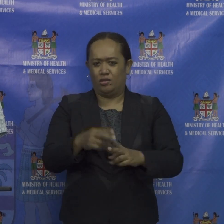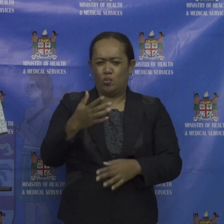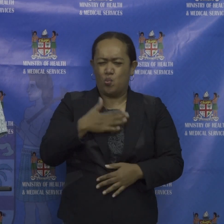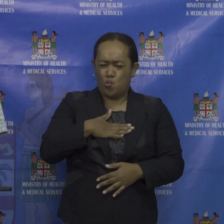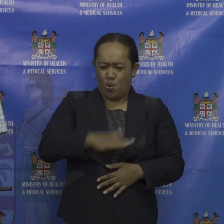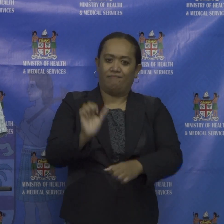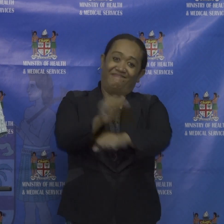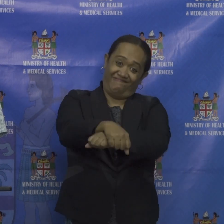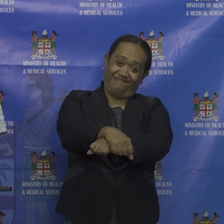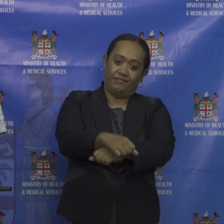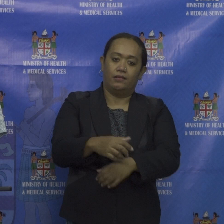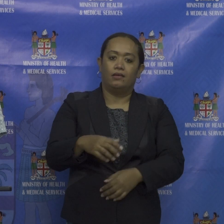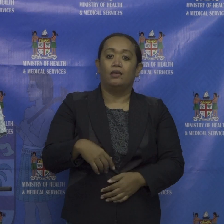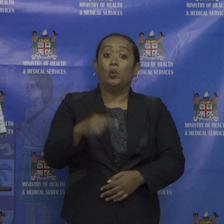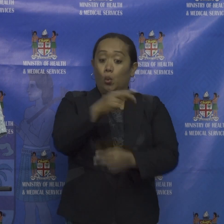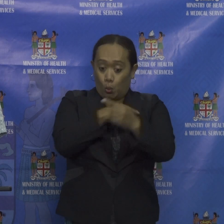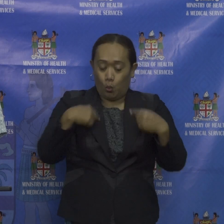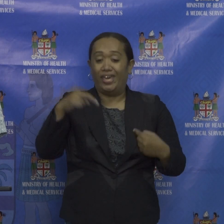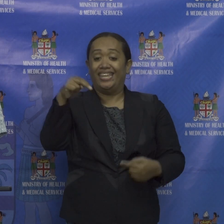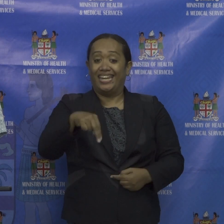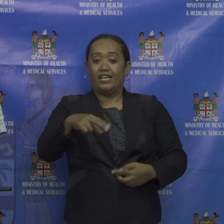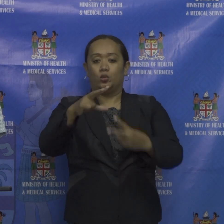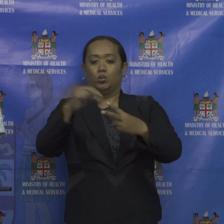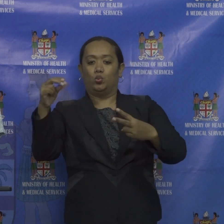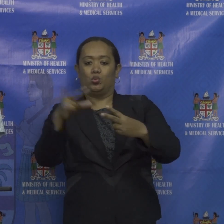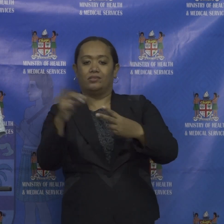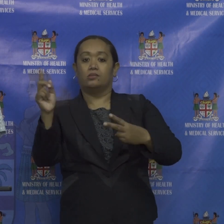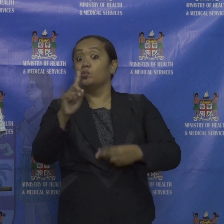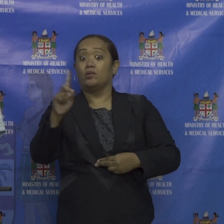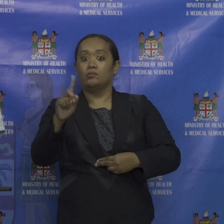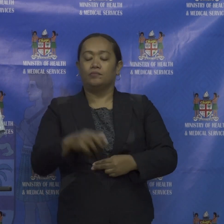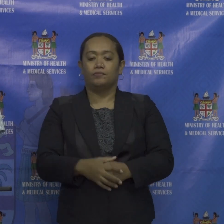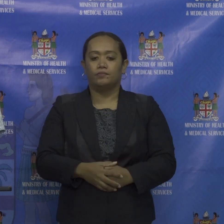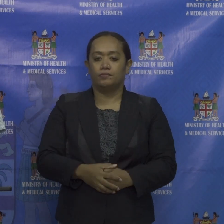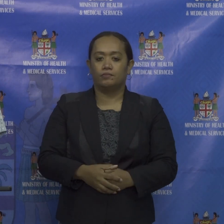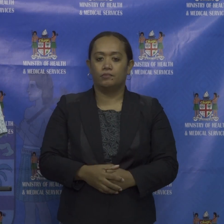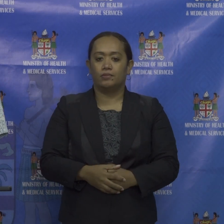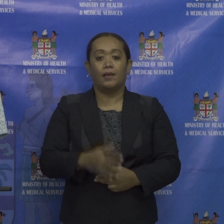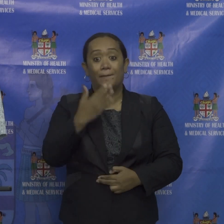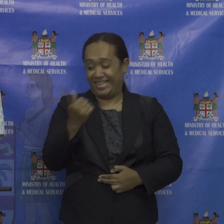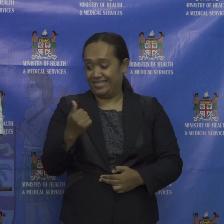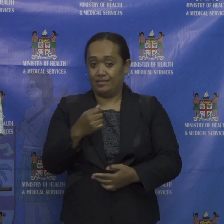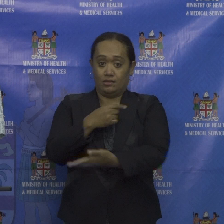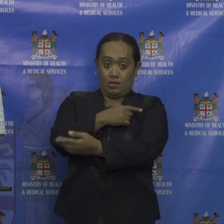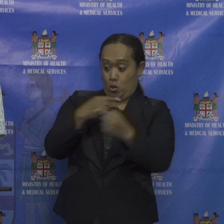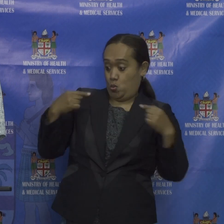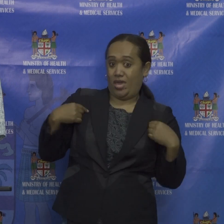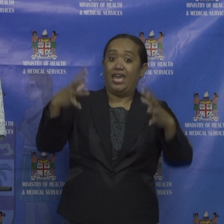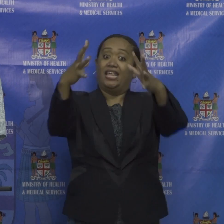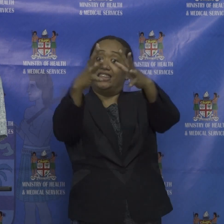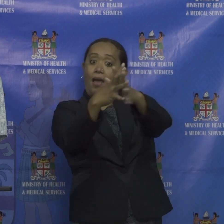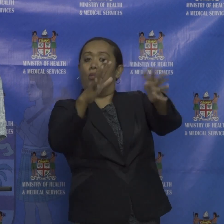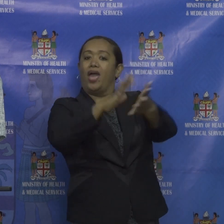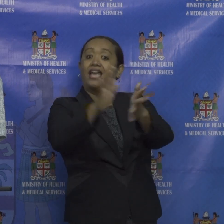There are some tough choices we need to make right now. And as WHO, with all our partners, we